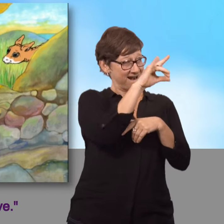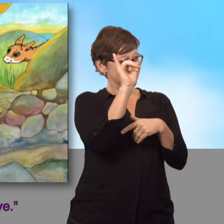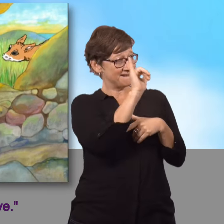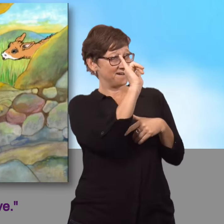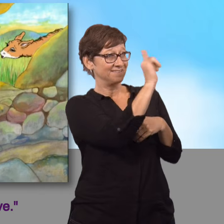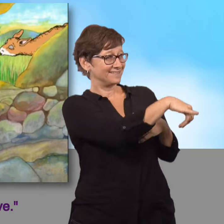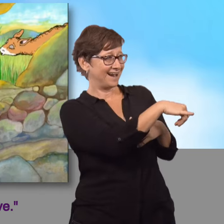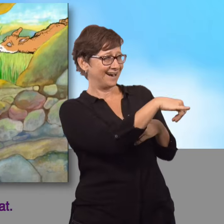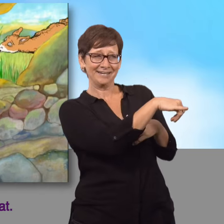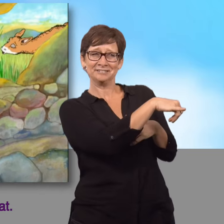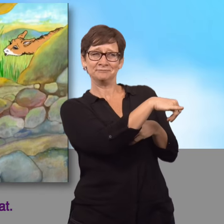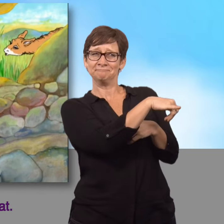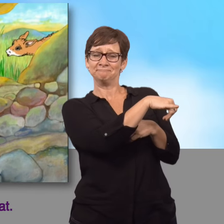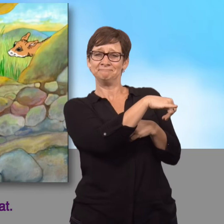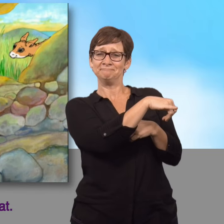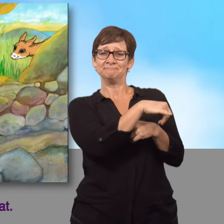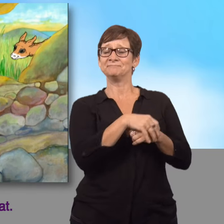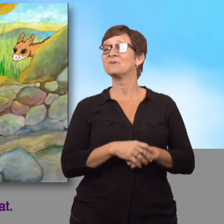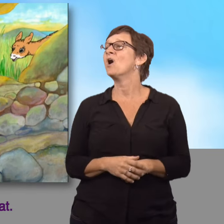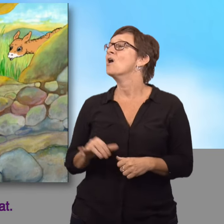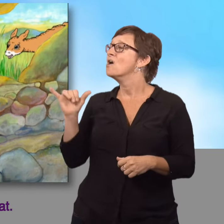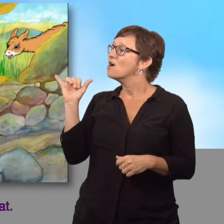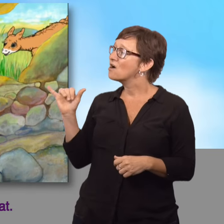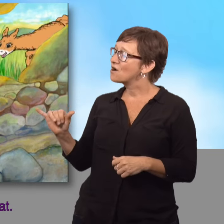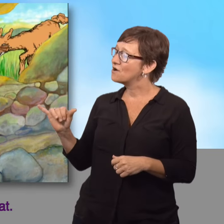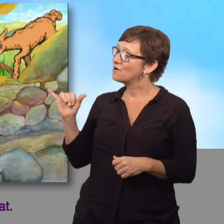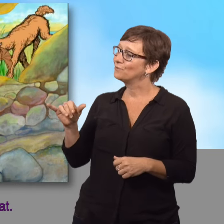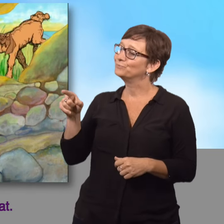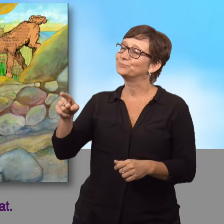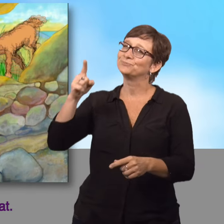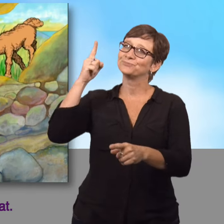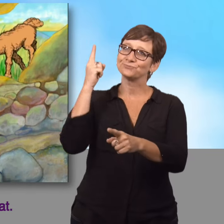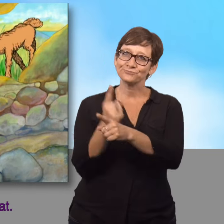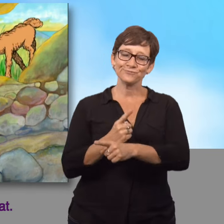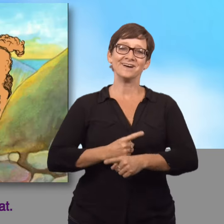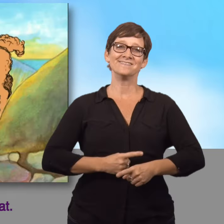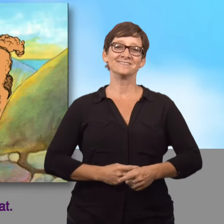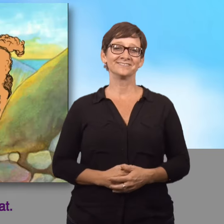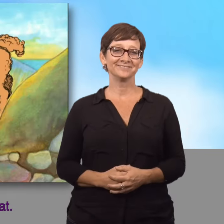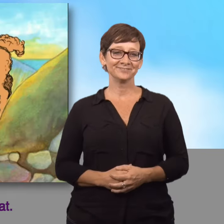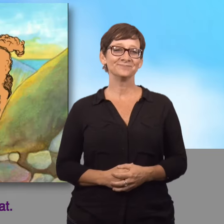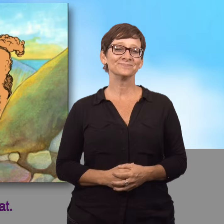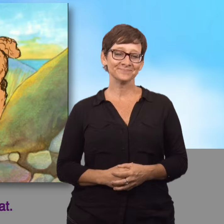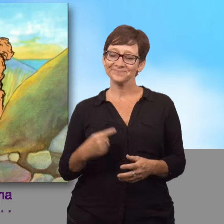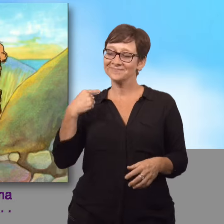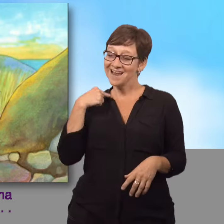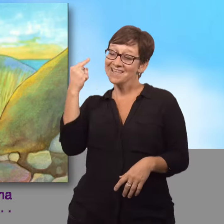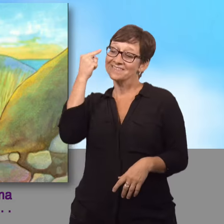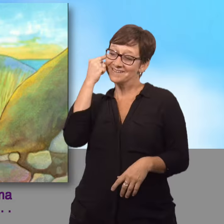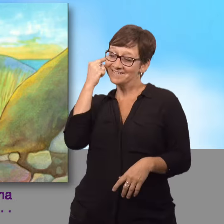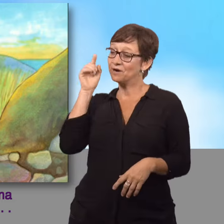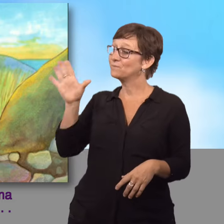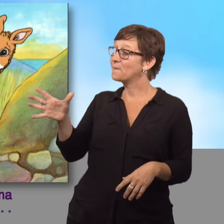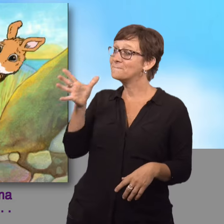Oh, I said, you are right about that. I think that your mama